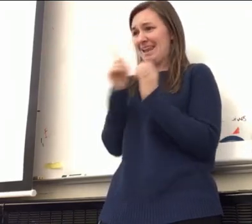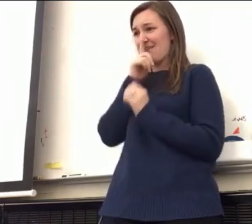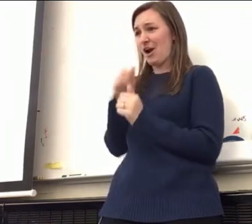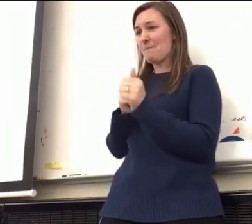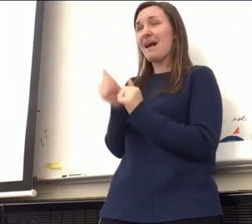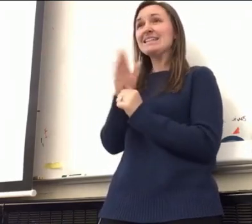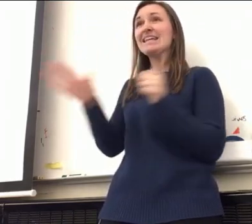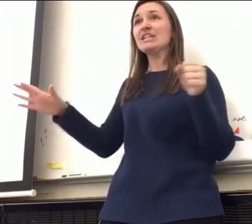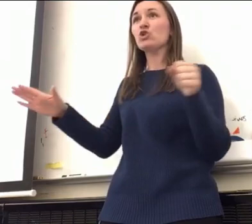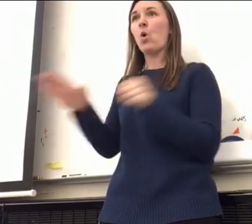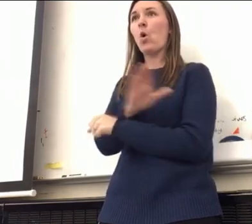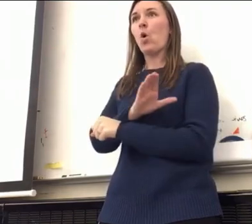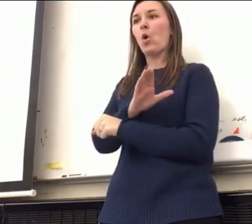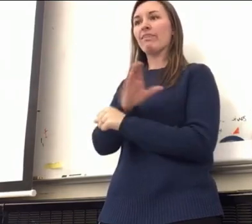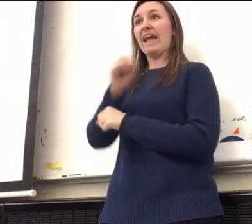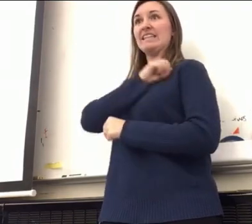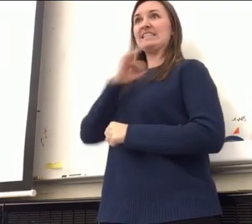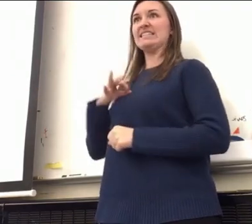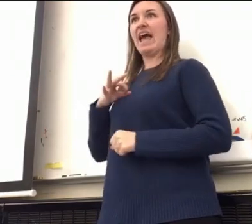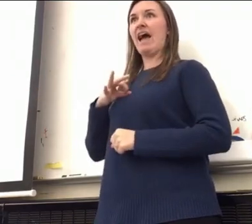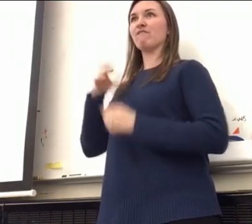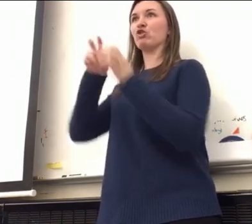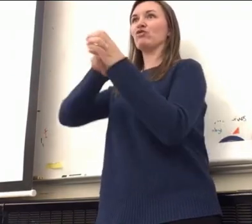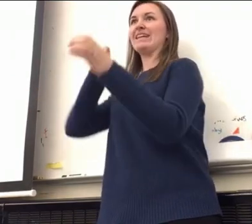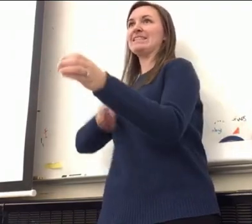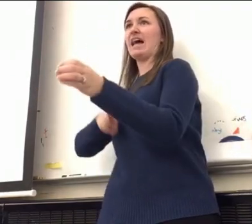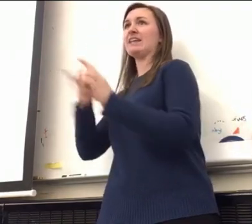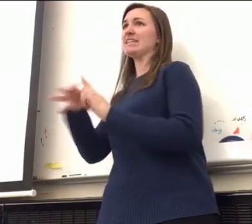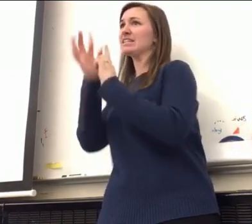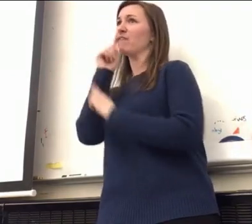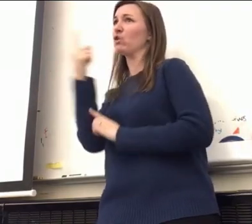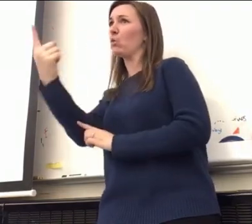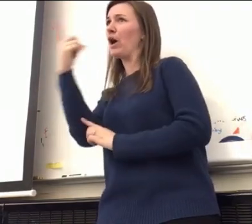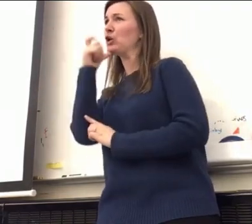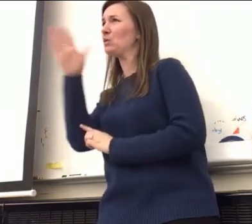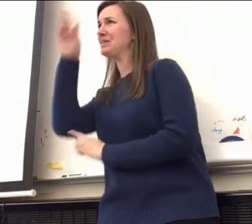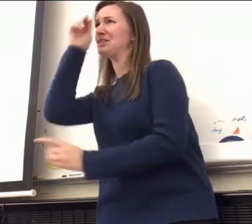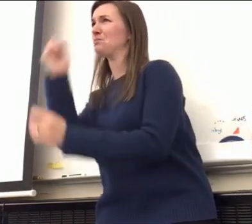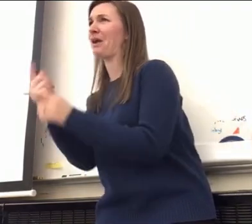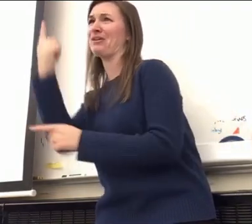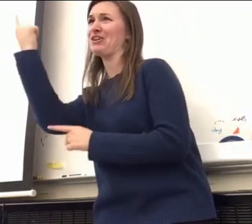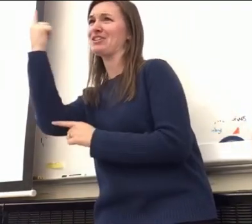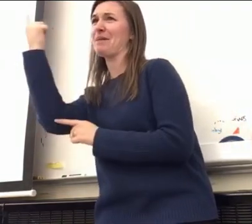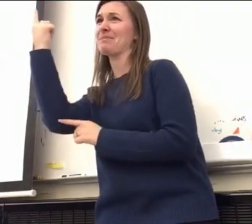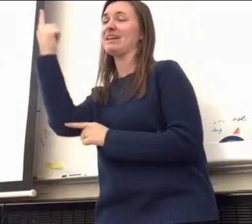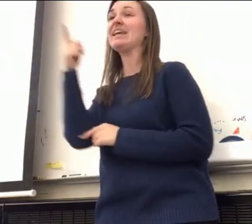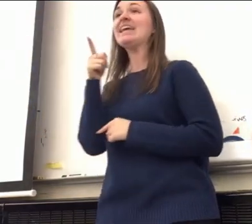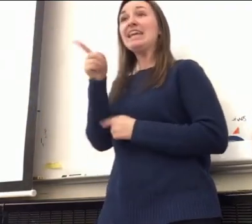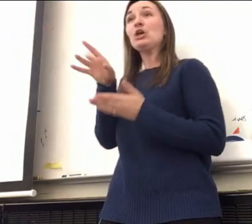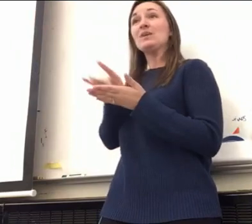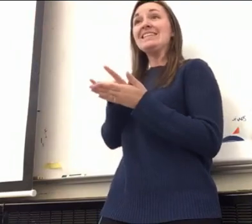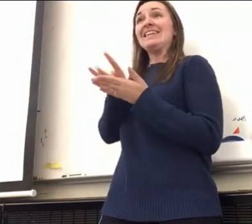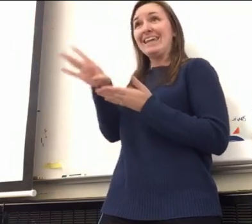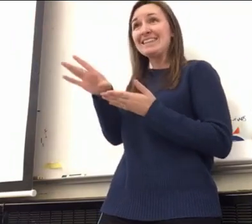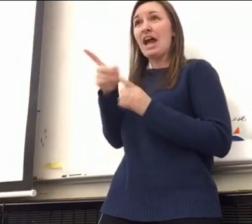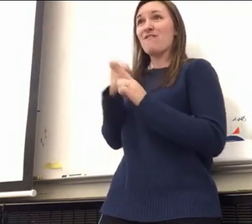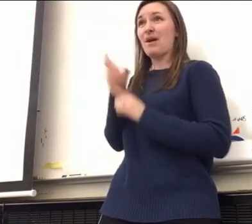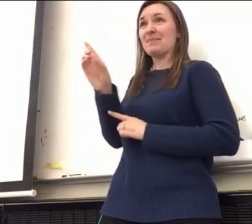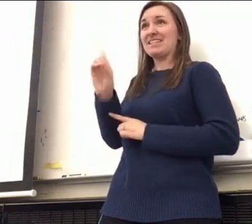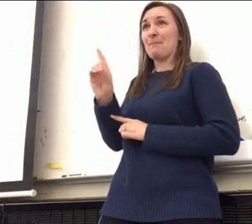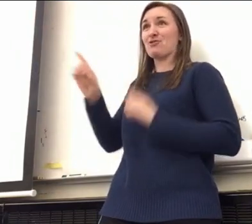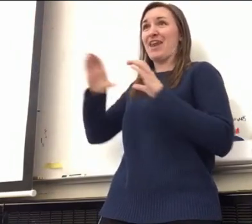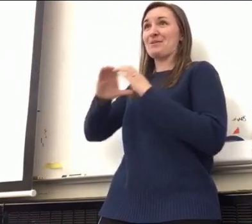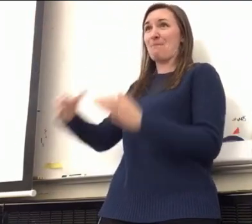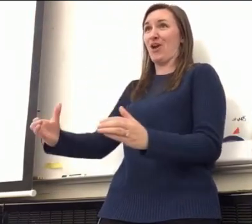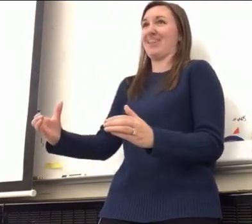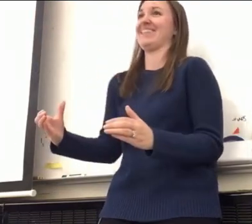entire cabinet resigns, except for one, which was like his brother or something. Kicked out of his own party. He was literally, imagine being